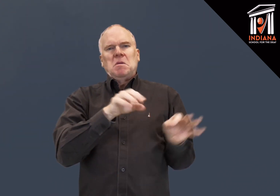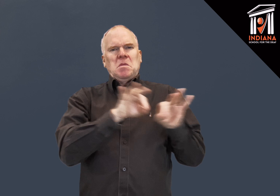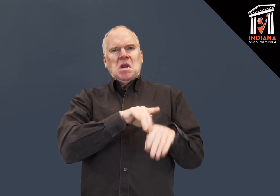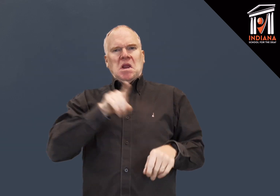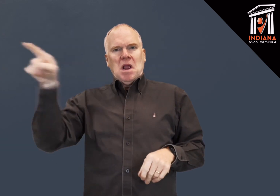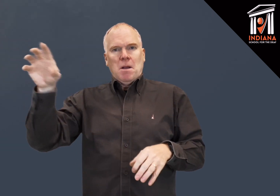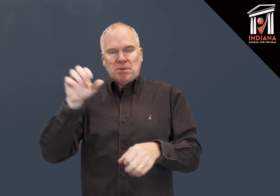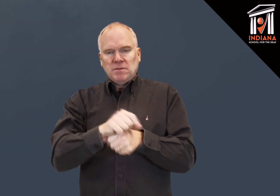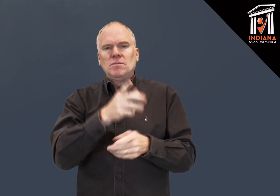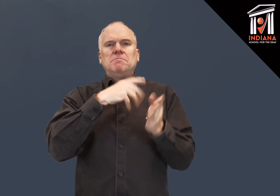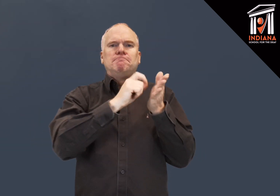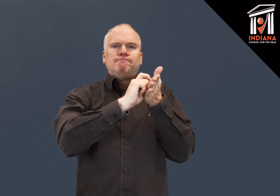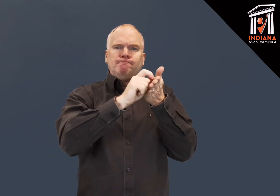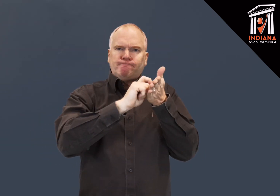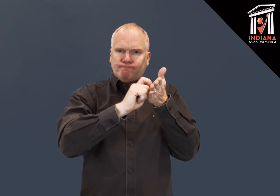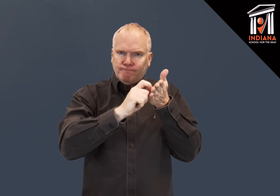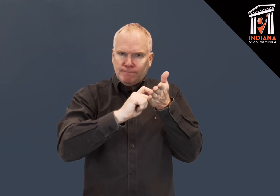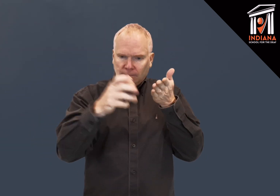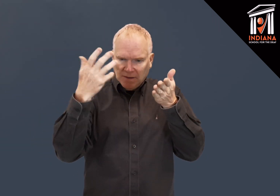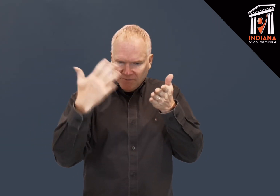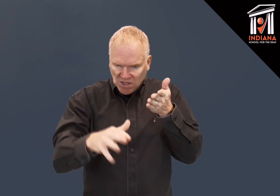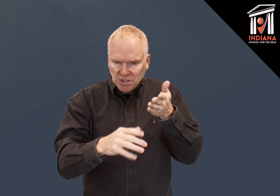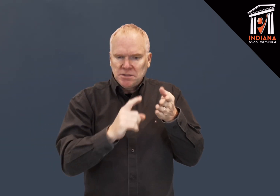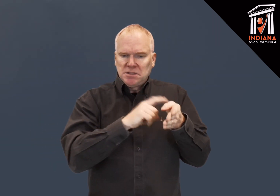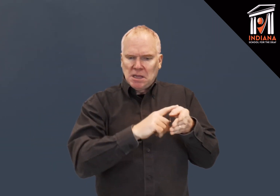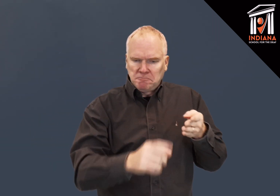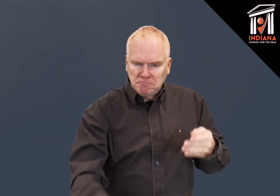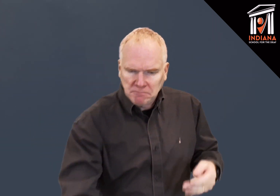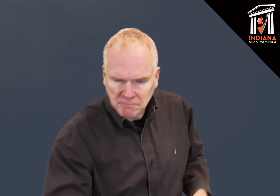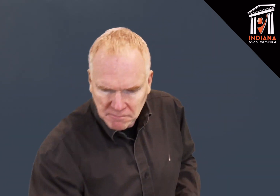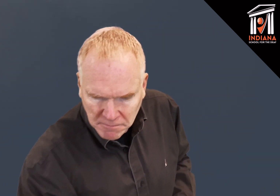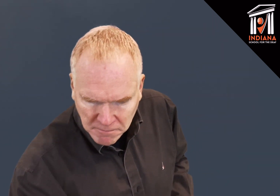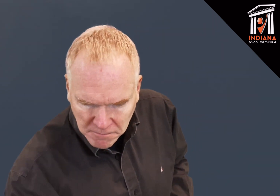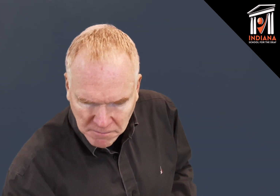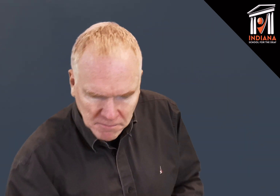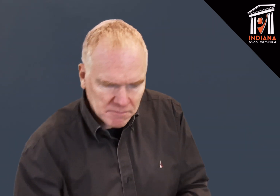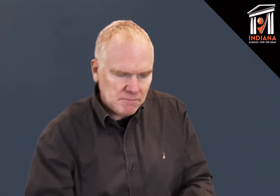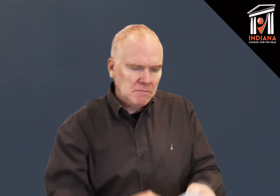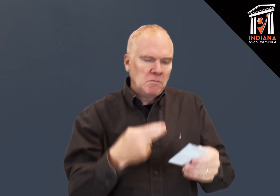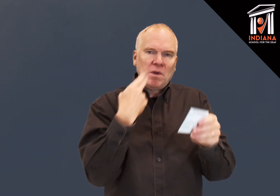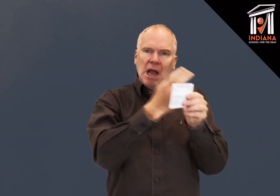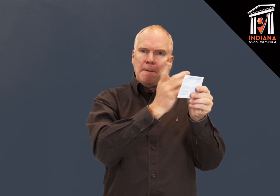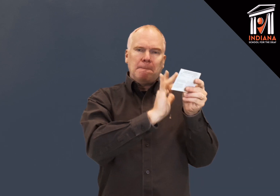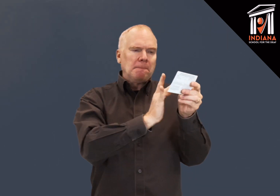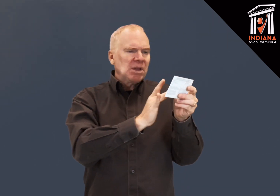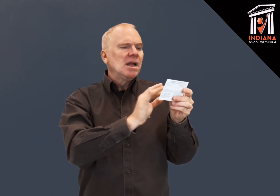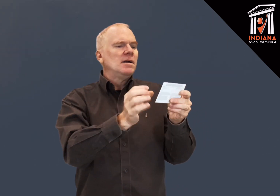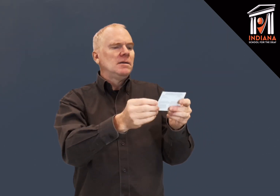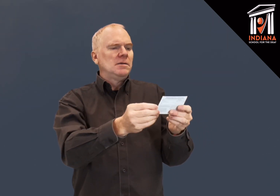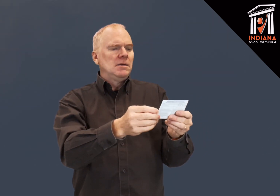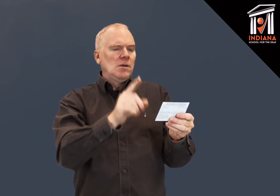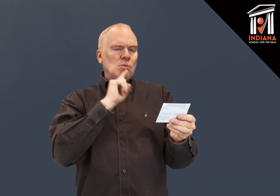Basically, you have to go over and sit down for that next 15 minutes. So she wrote the time down. She filled out my